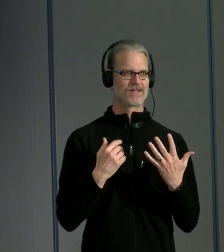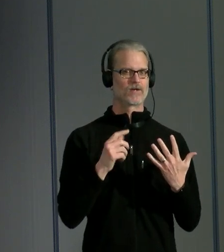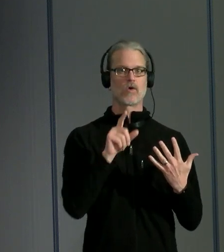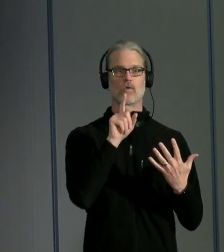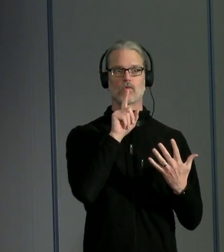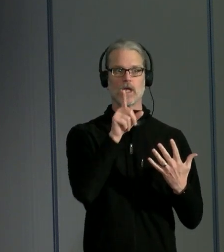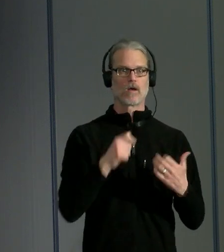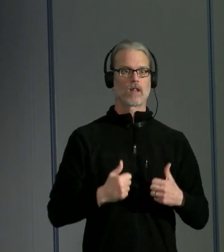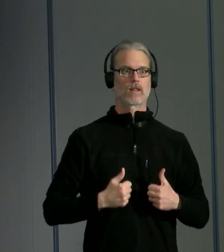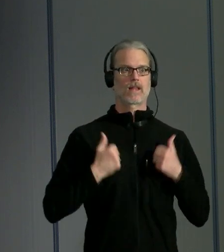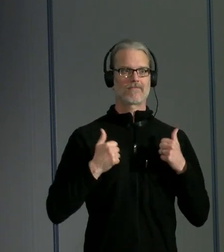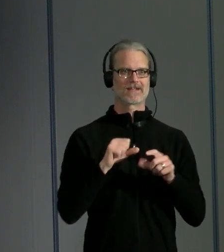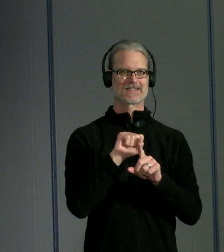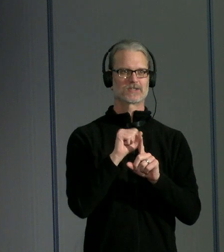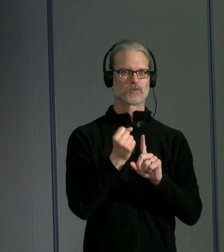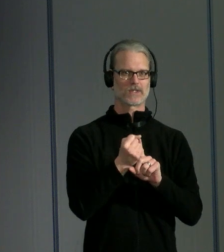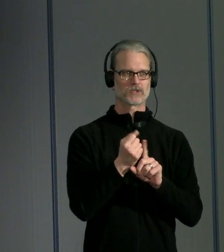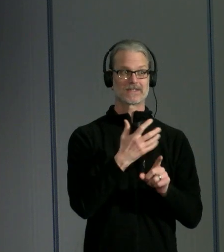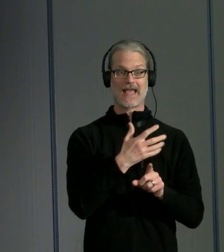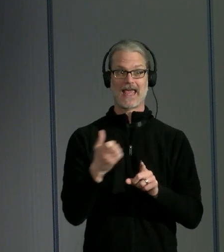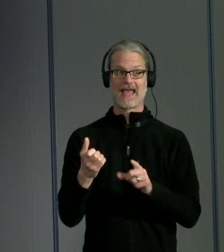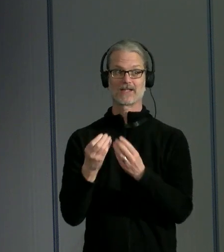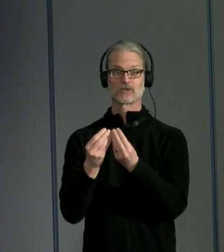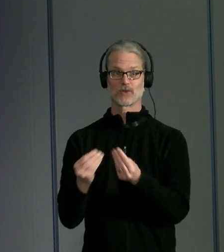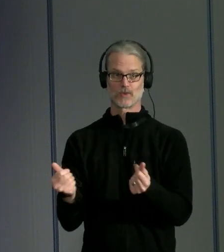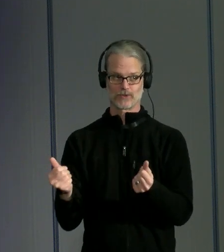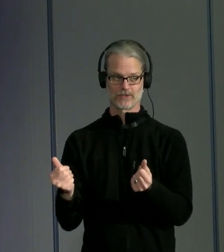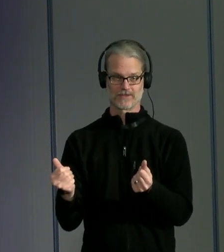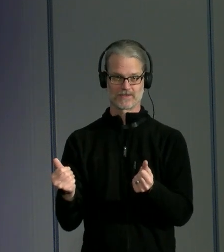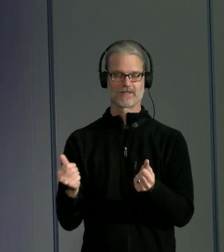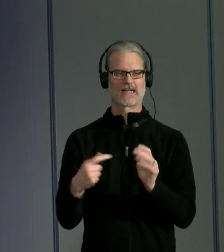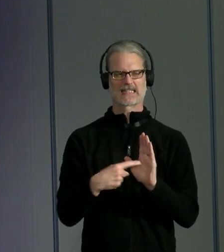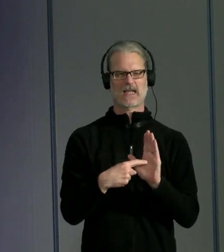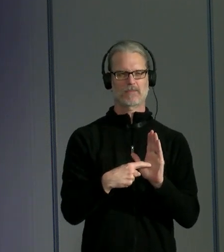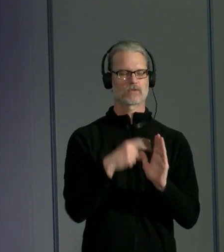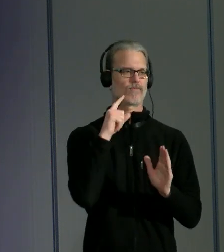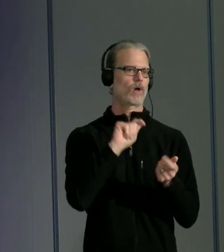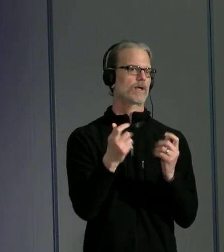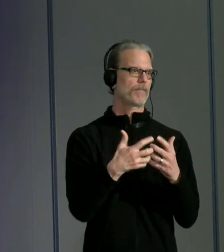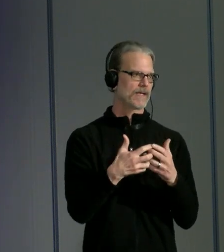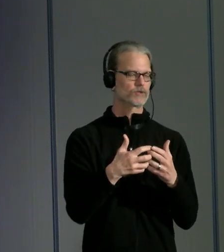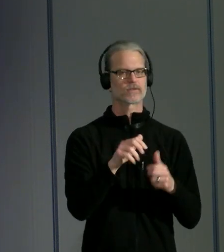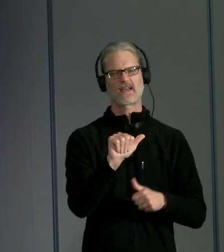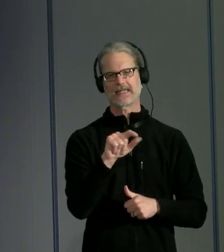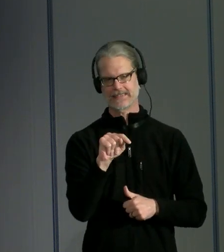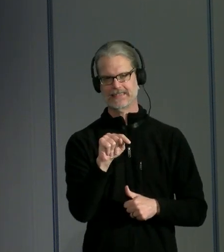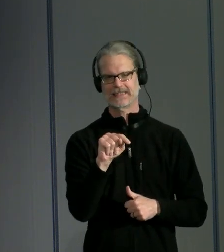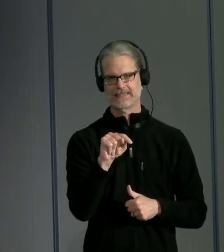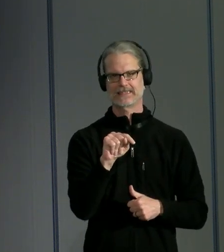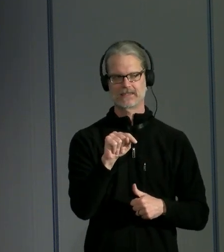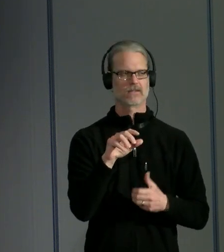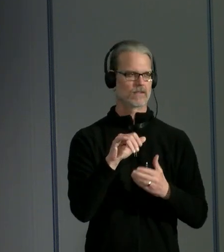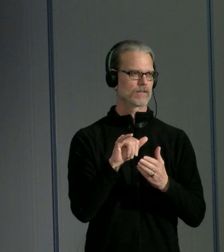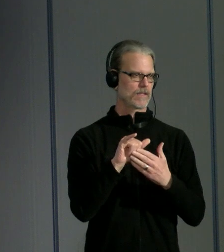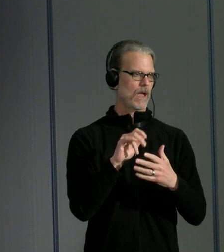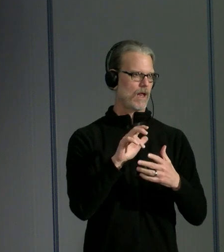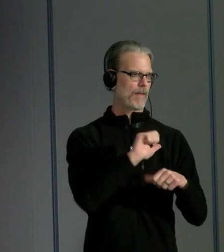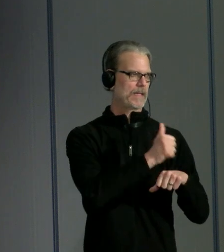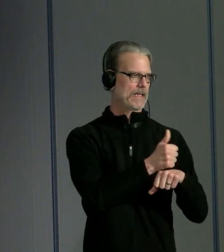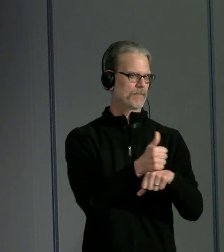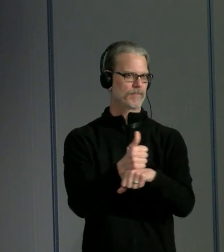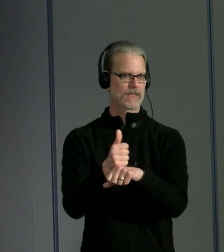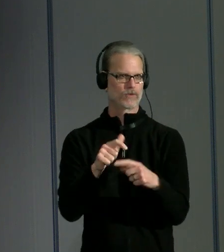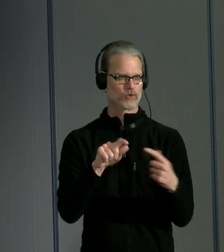real-life situation and solutions of examples of accommodations of AT that have been implemented to